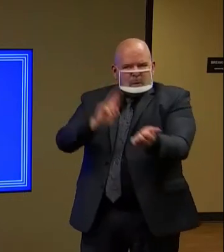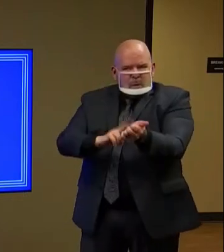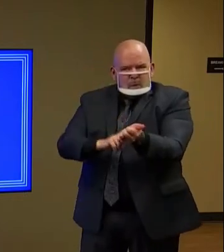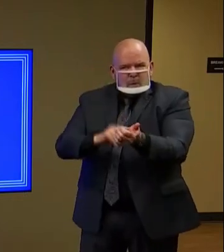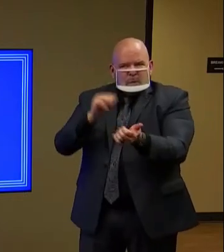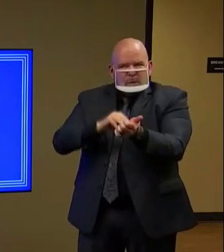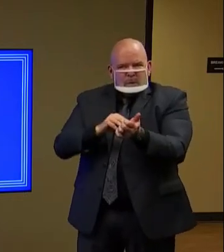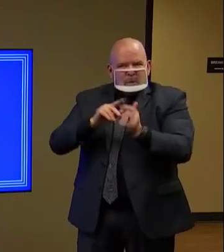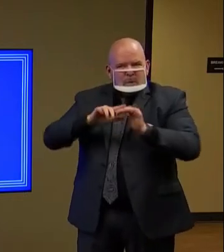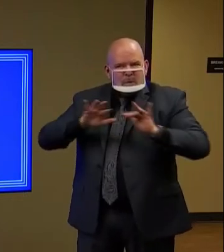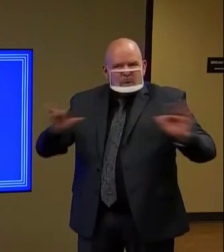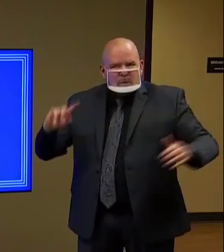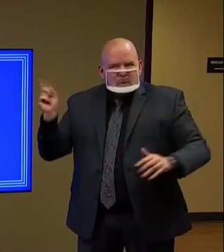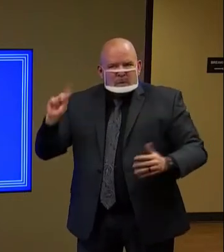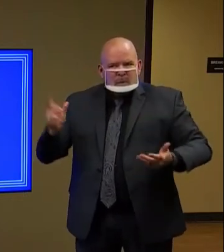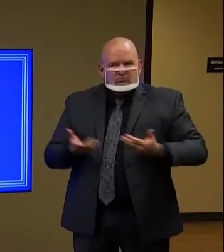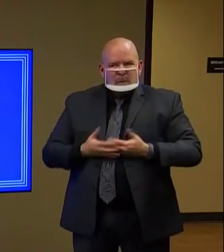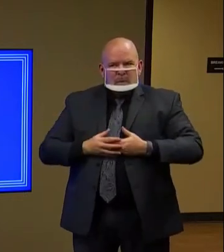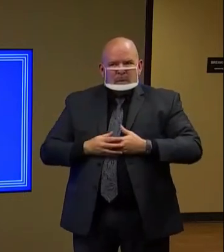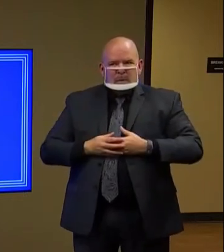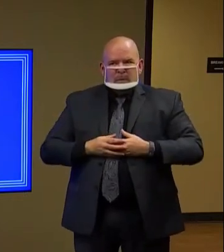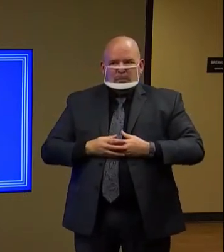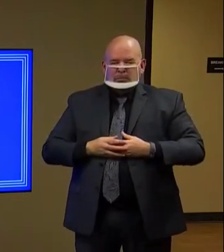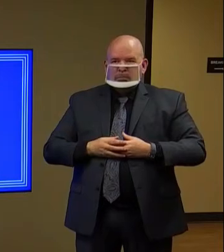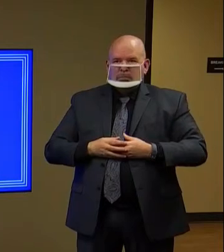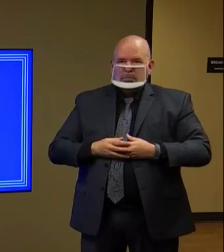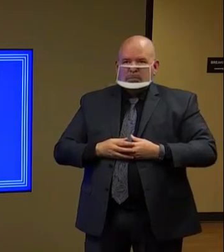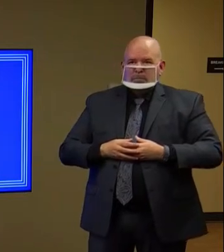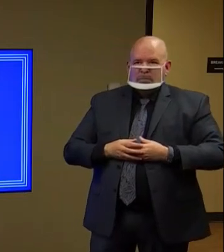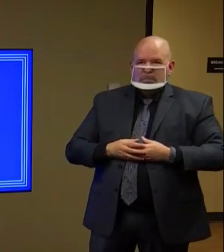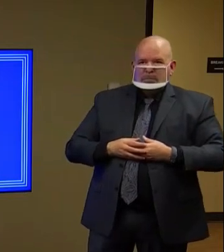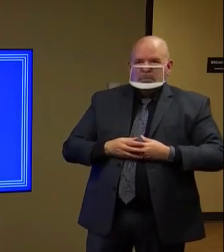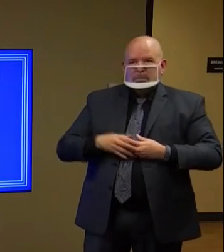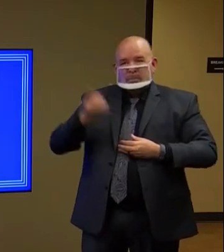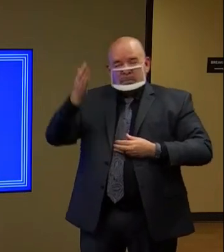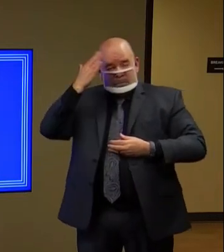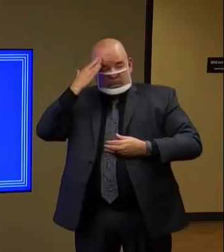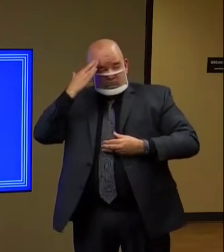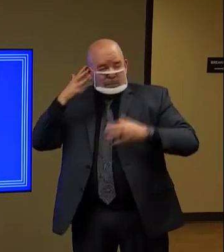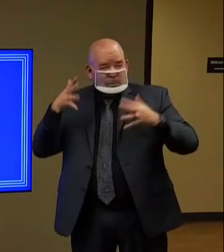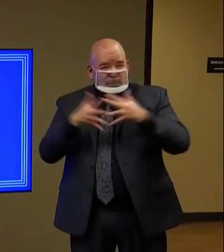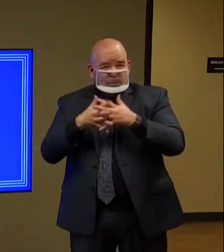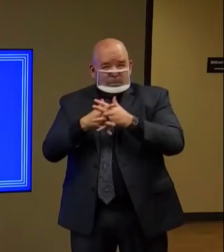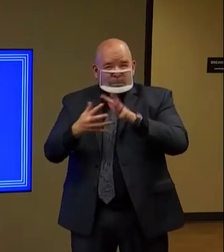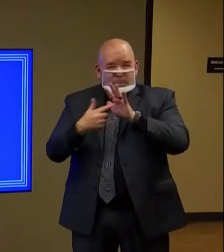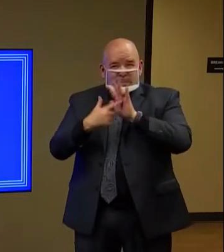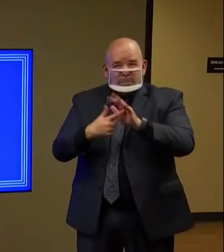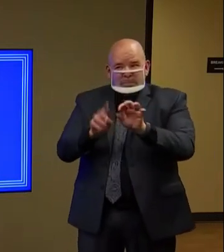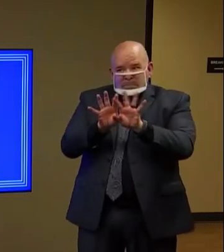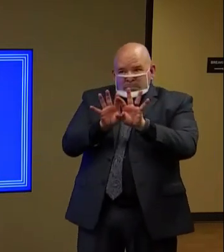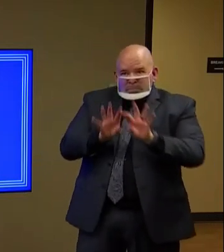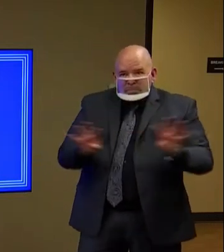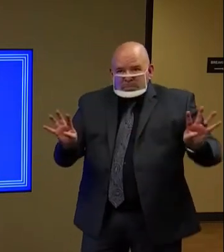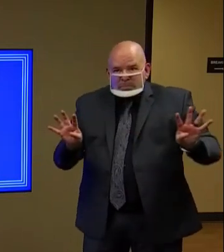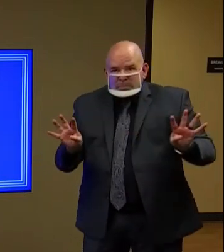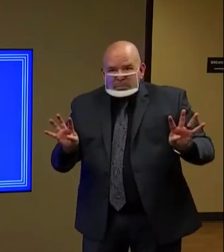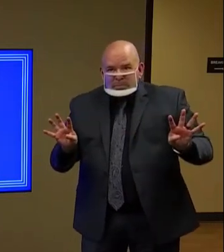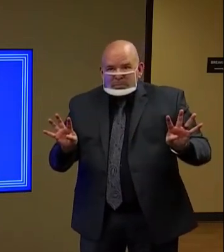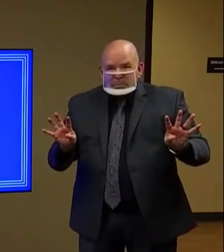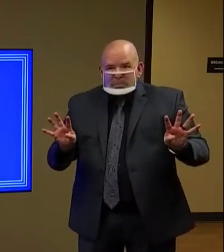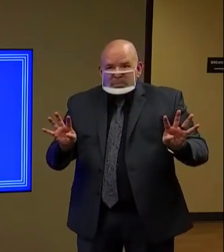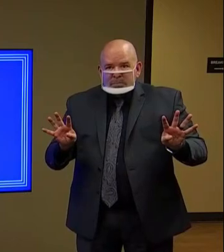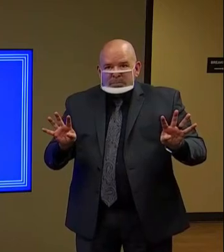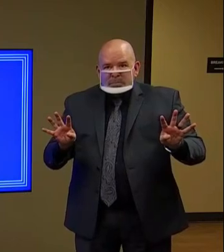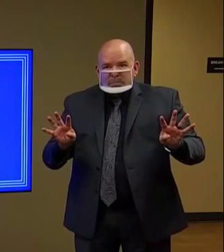that, playing out of position, if you will, because someone is unable to do it. You've either got that